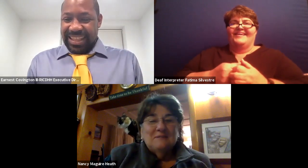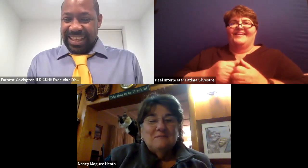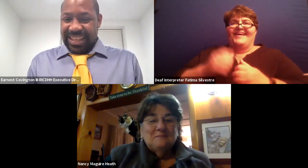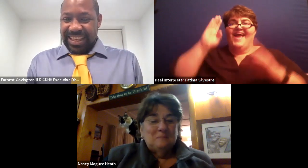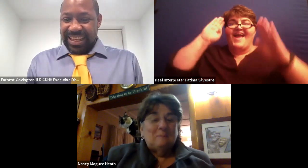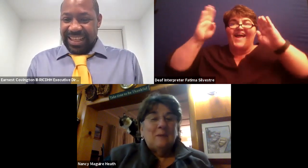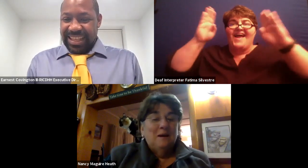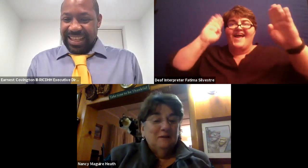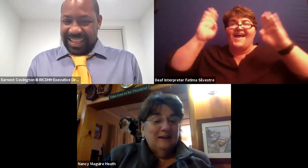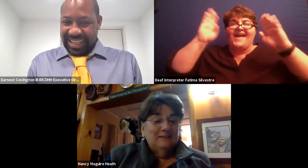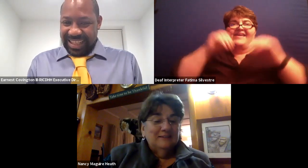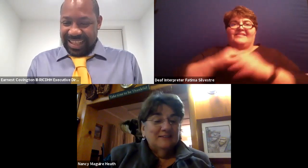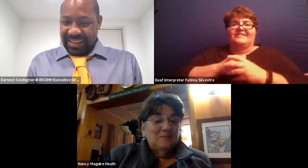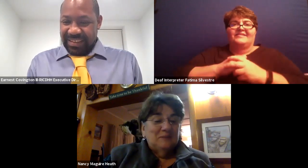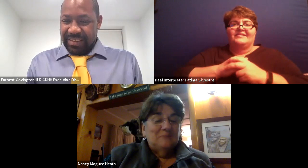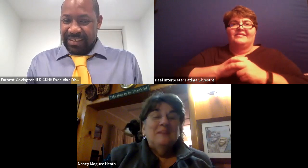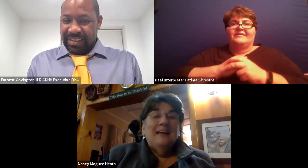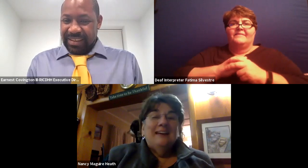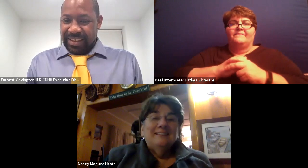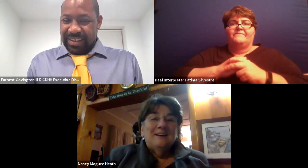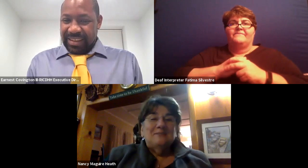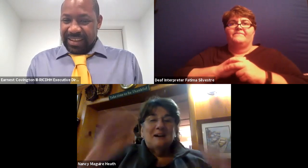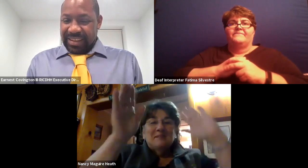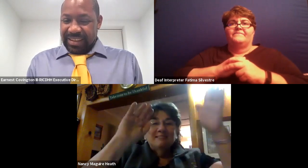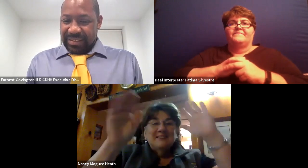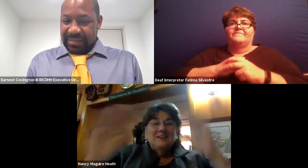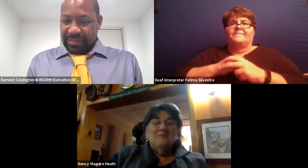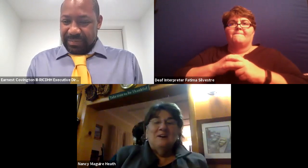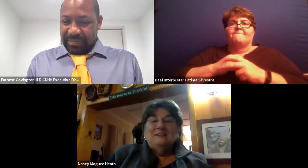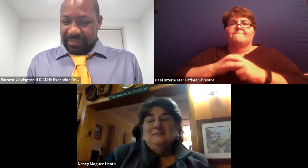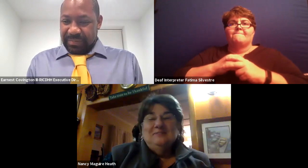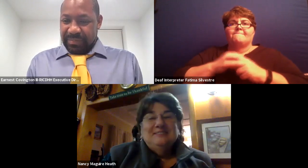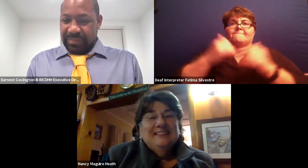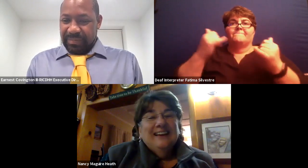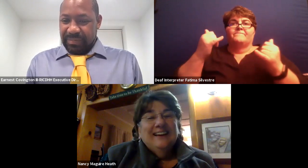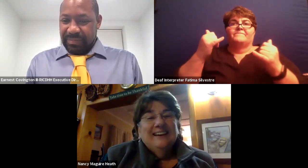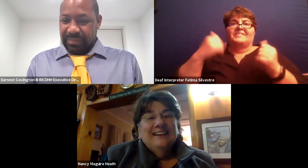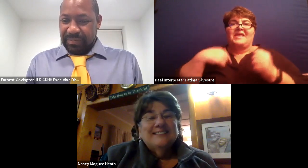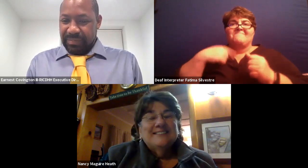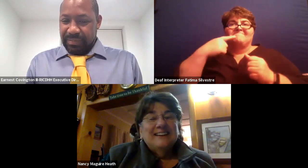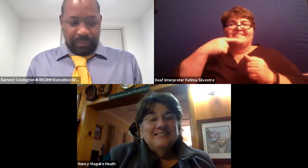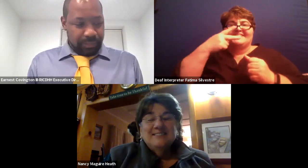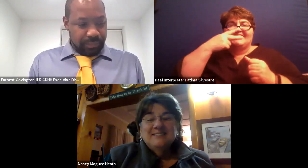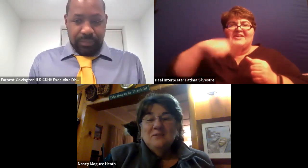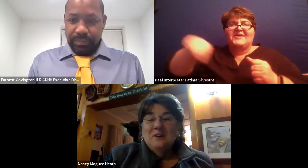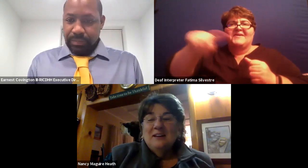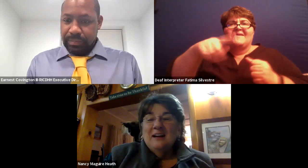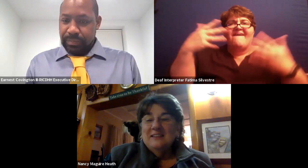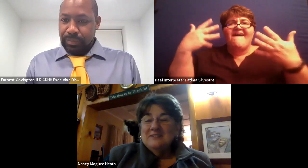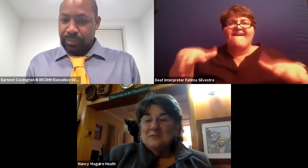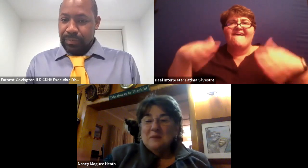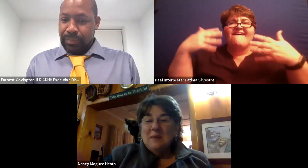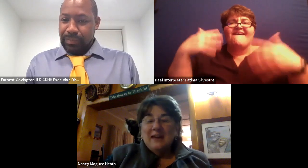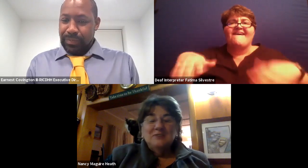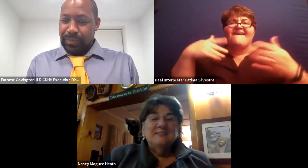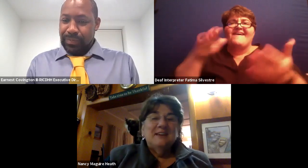You're muted, Nancy. Open up. Oh, Hello, I miss seeing you all. It's nice to see you all on